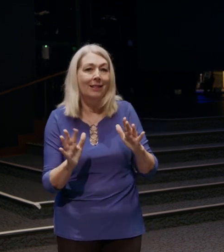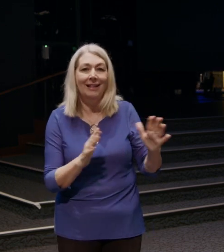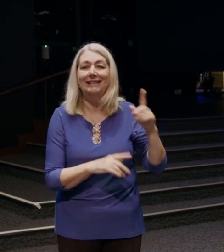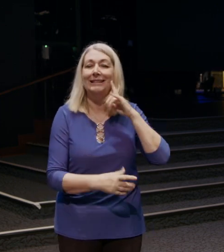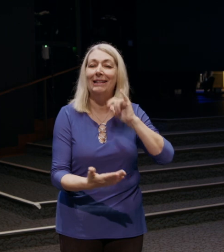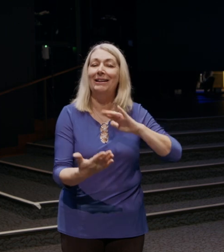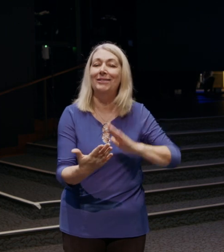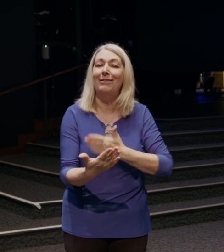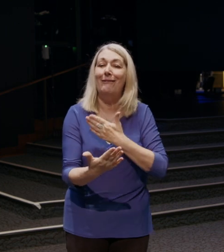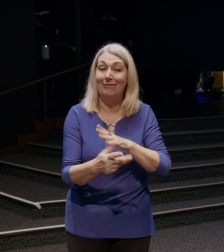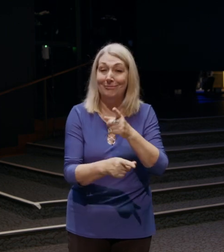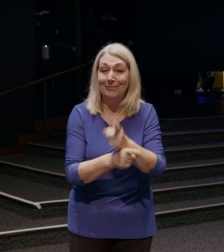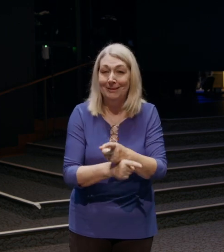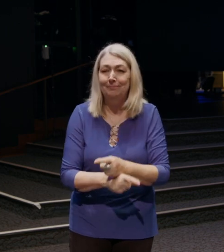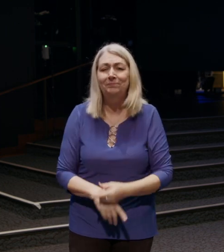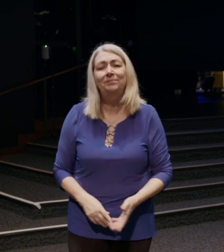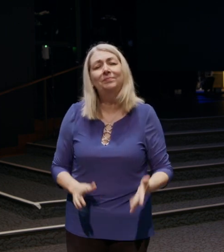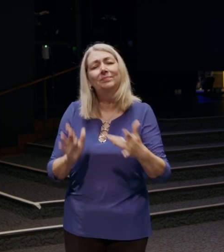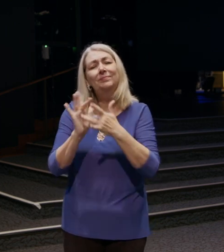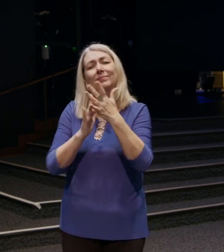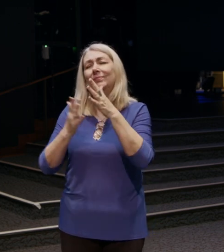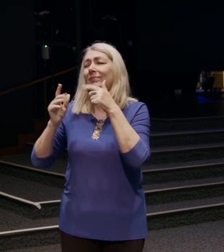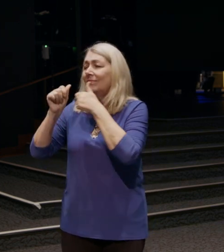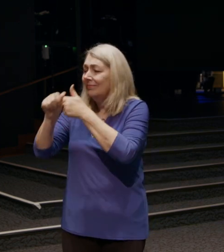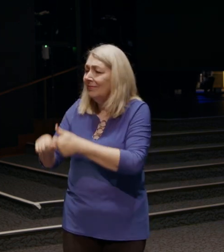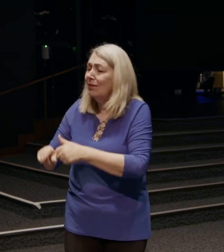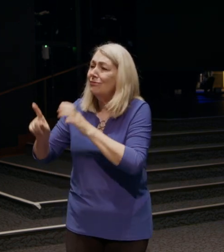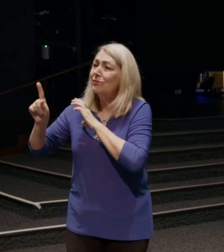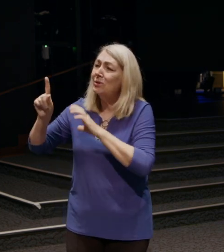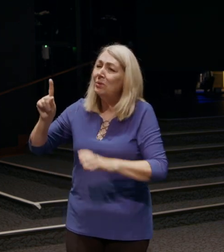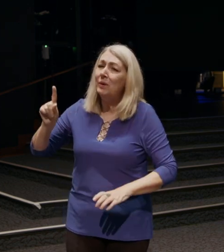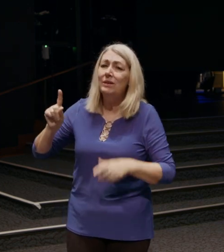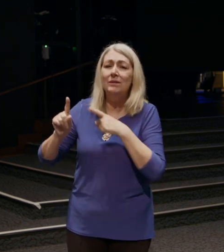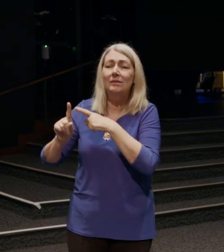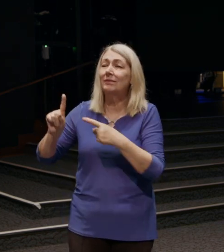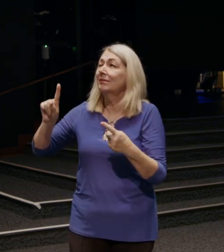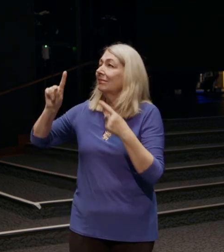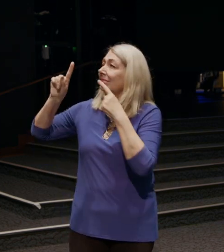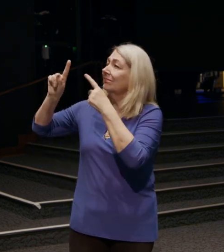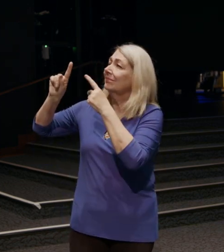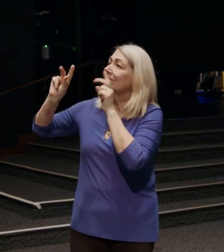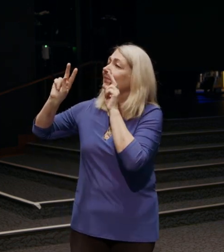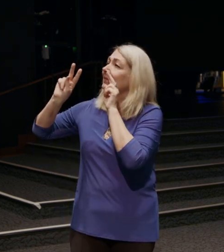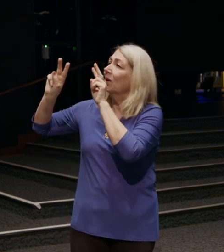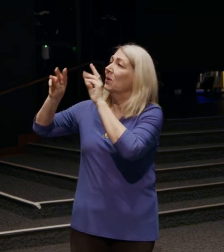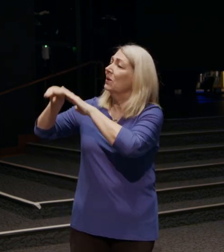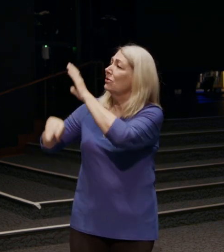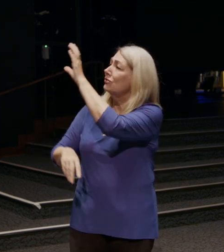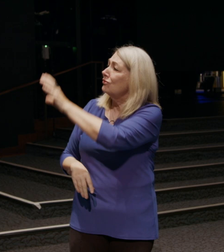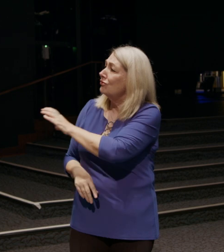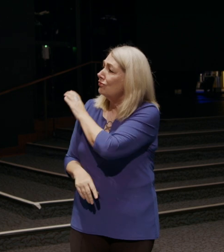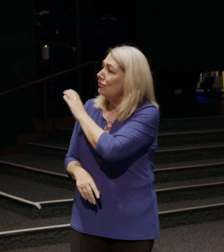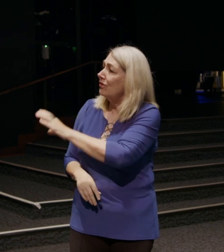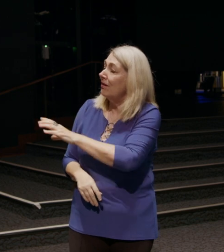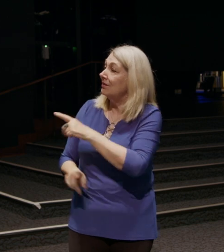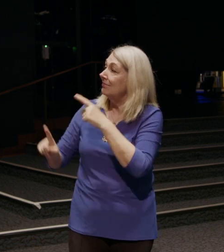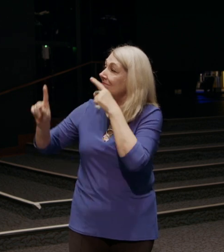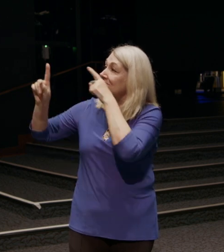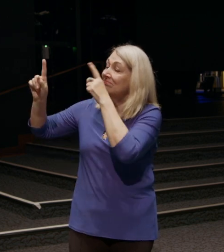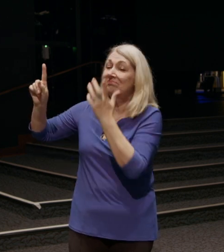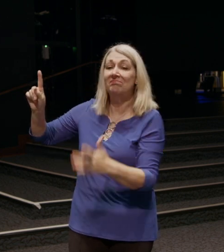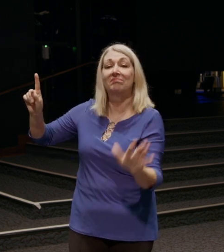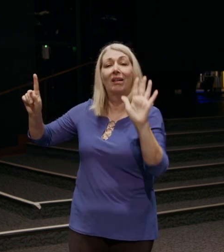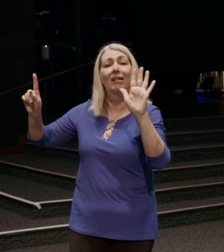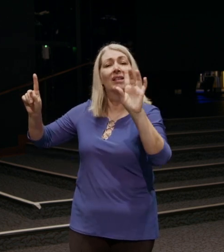Biblical Christianity, on the other hand, points at the cross and says, done. It's